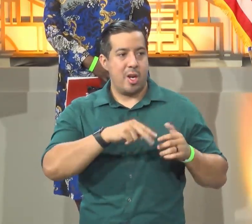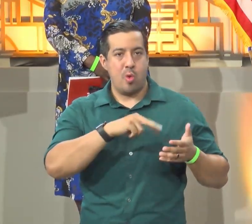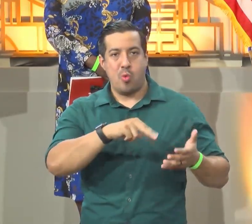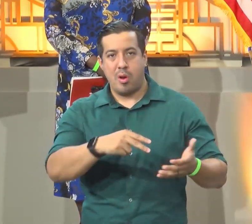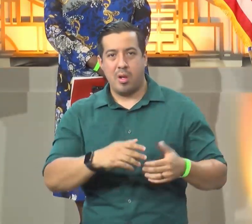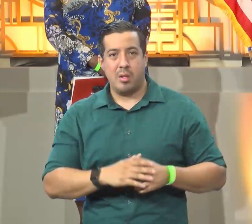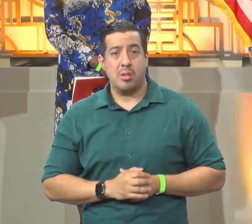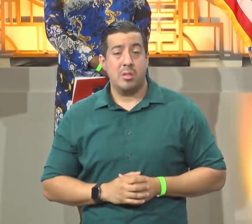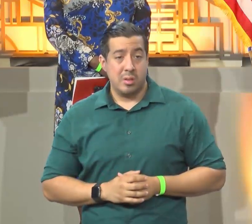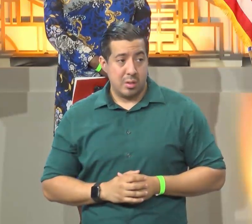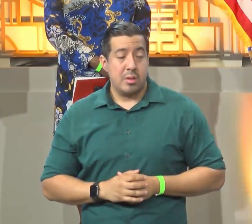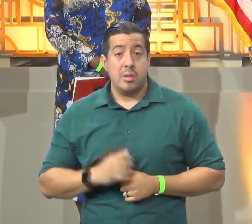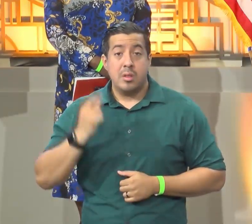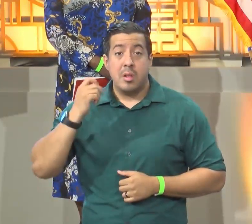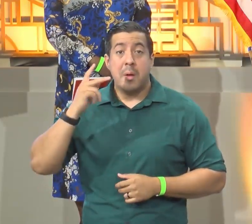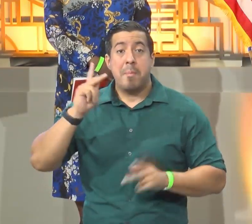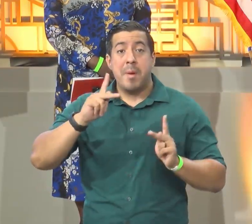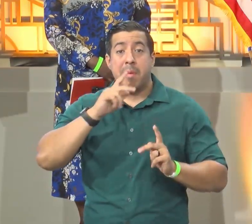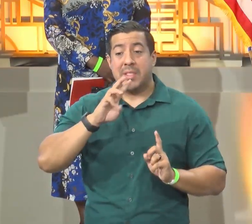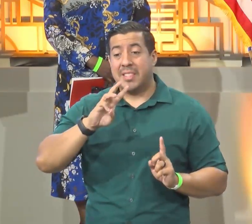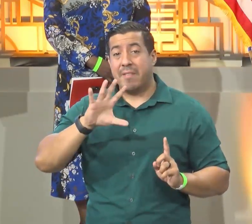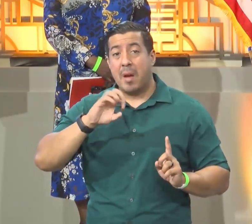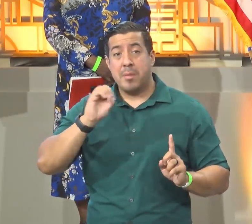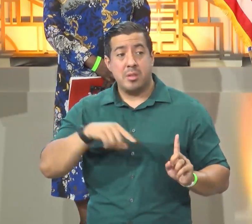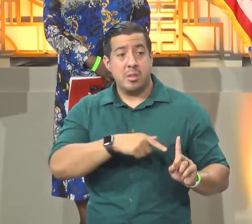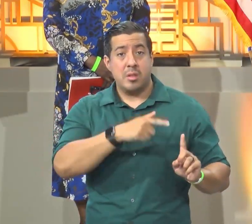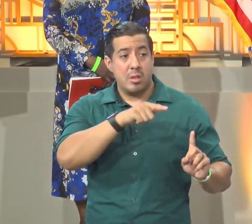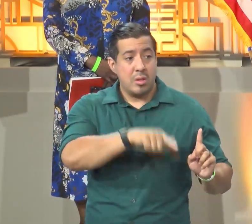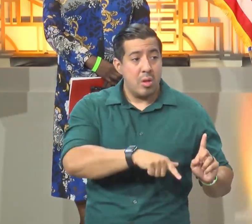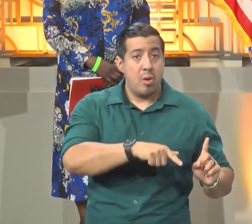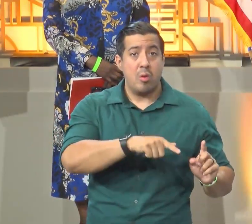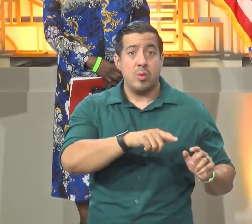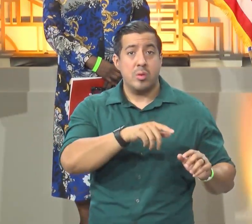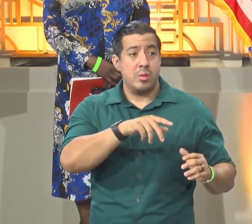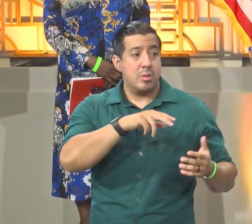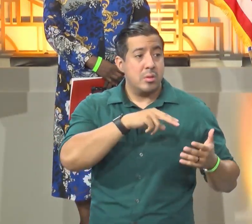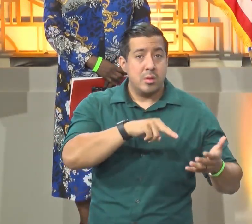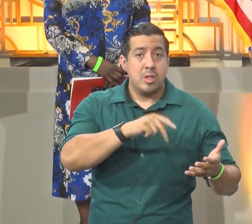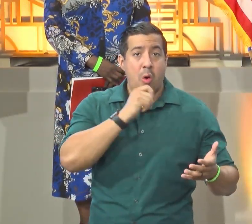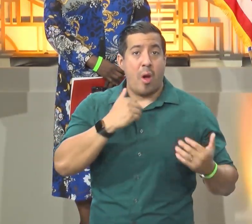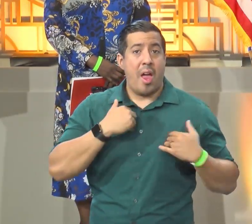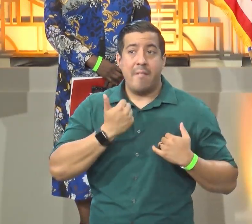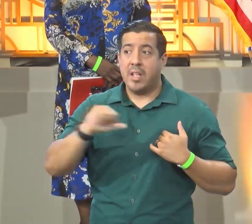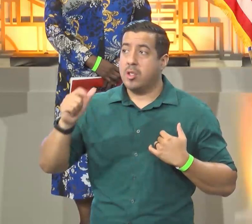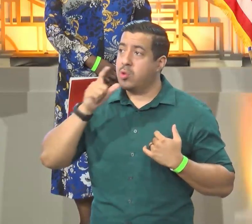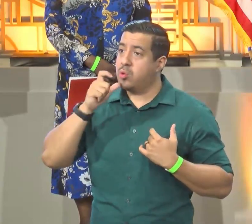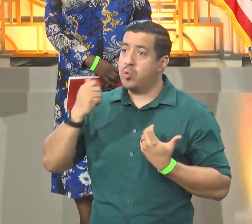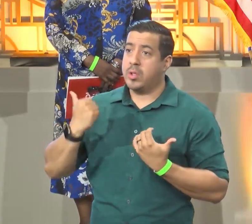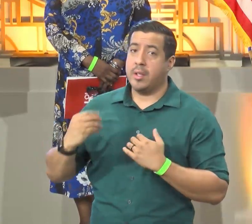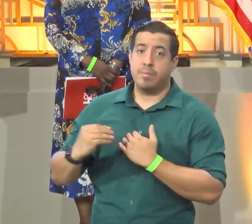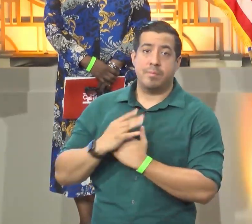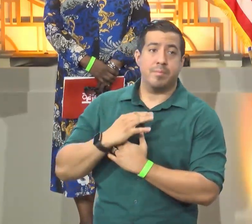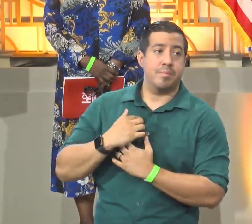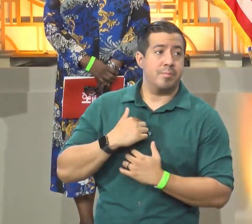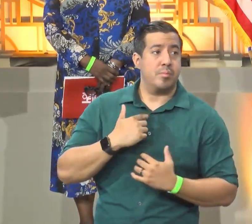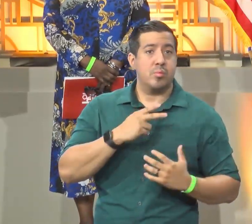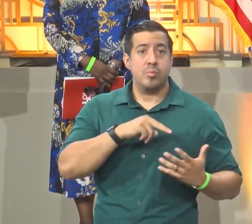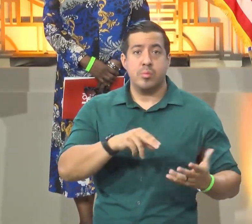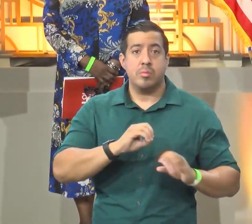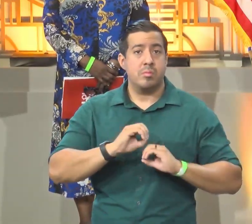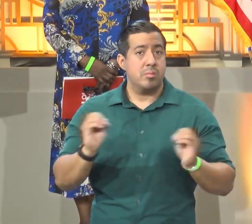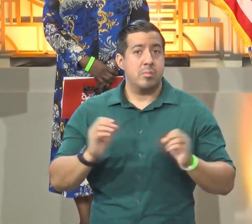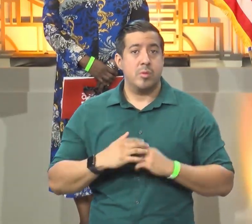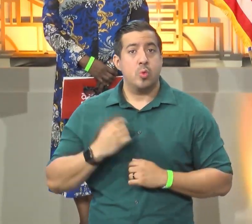In fact, 60% of low literate adults feel they have no influence in our democratic process. We must